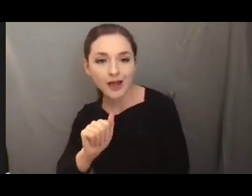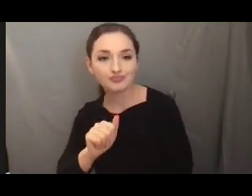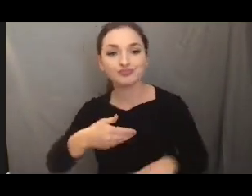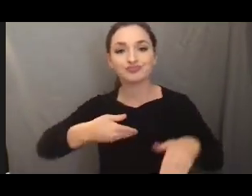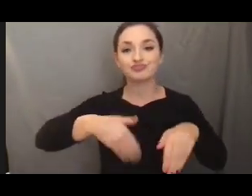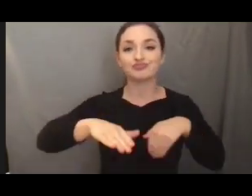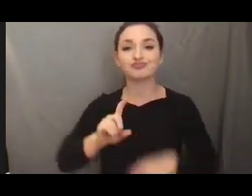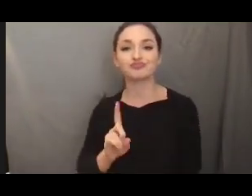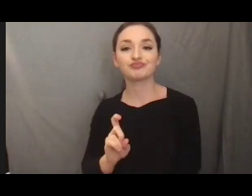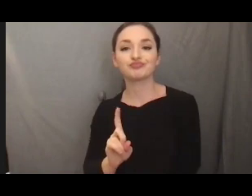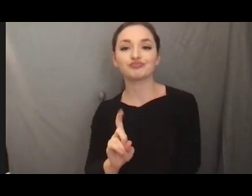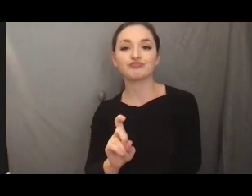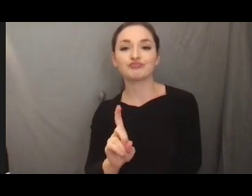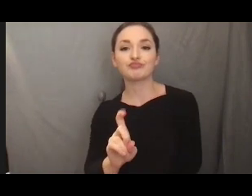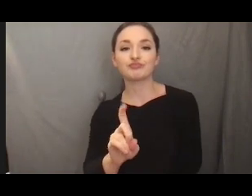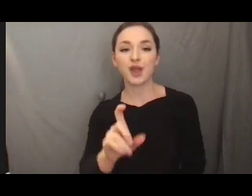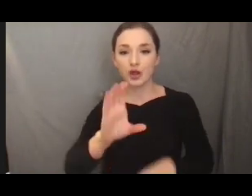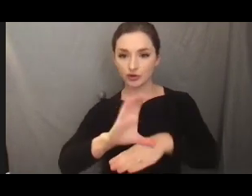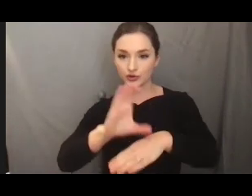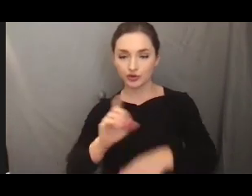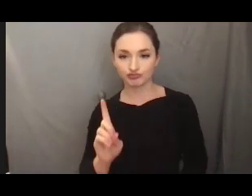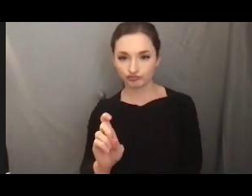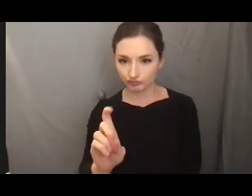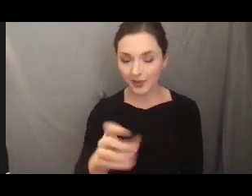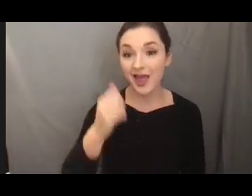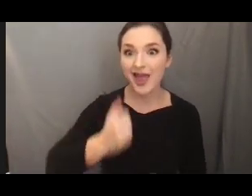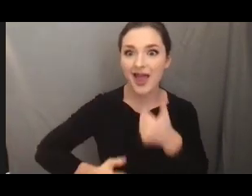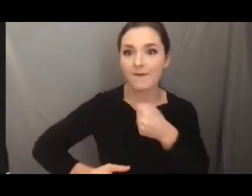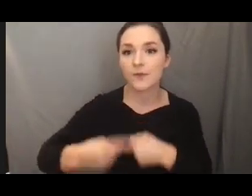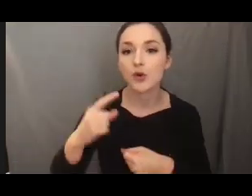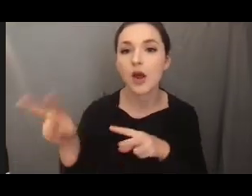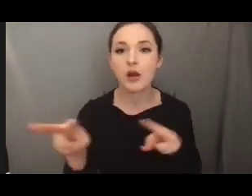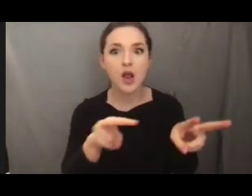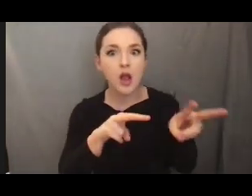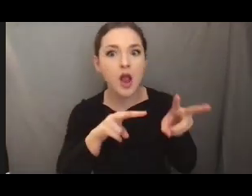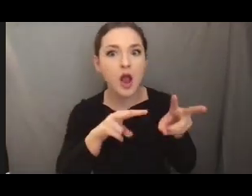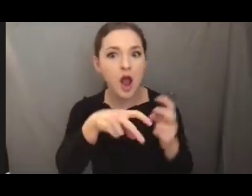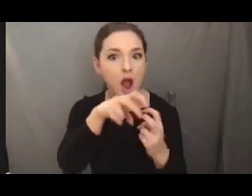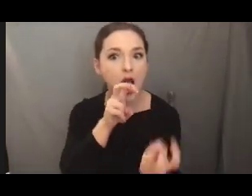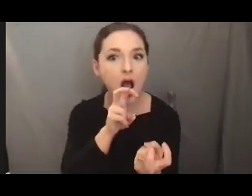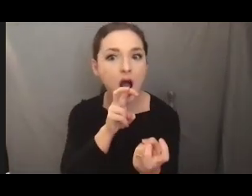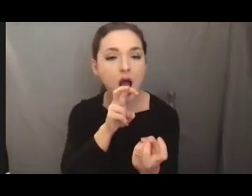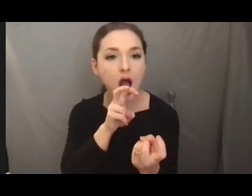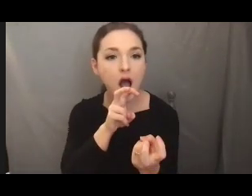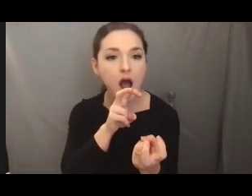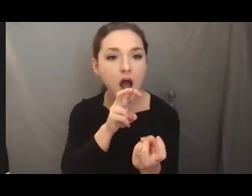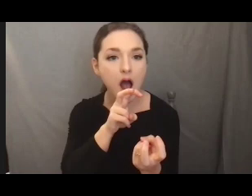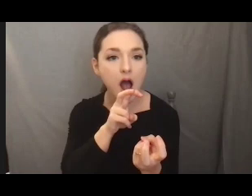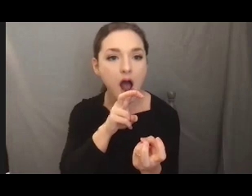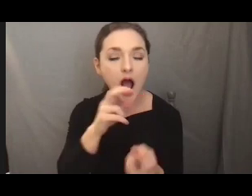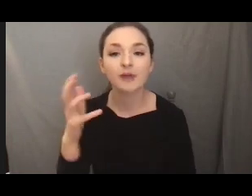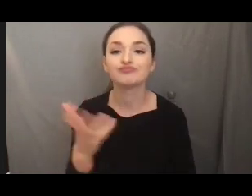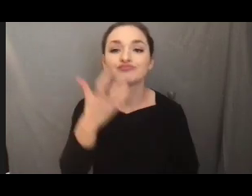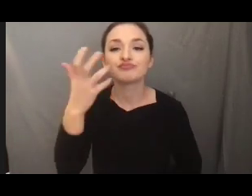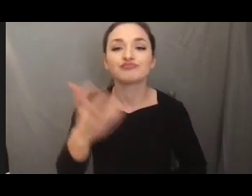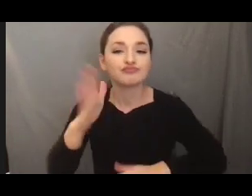all her family's friends, everyone from school, each person stared wide-eyed. The singing never stopped. It seemed to